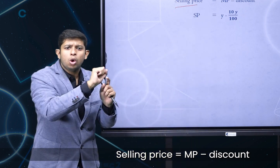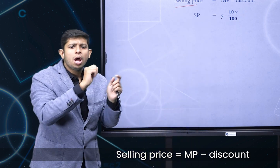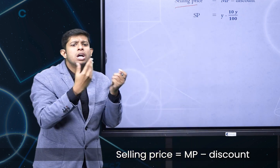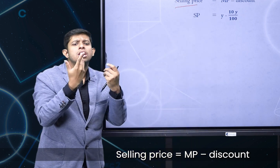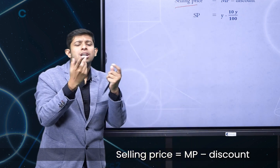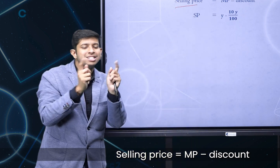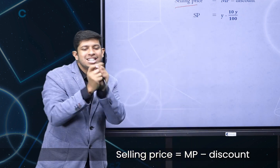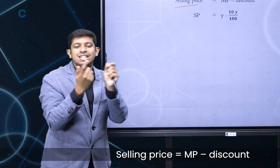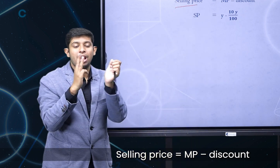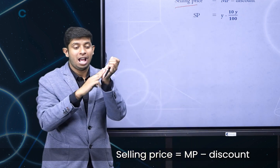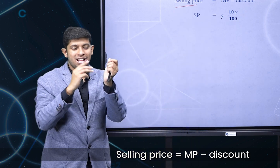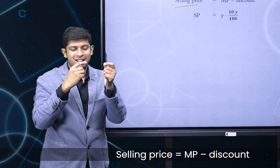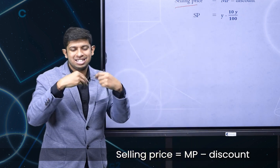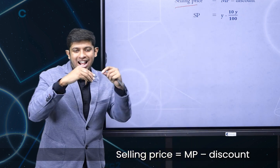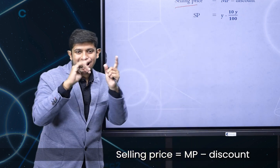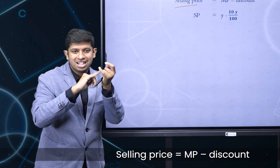marked price minus discount.